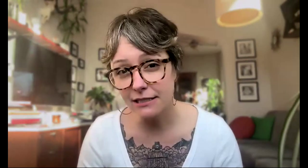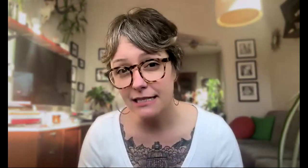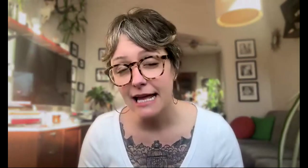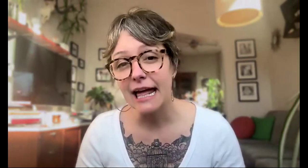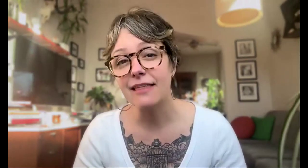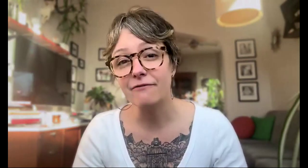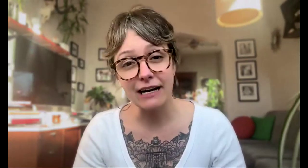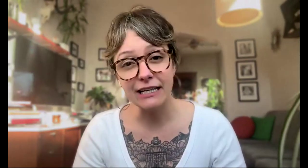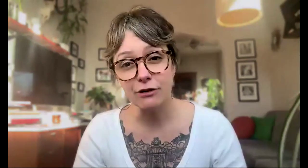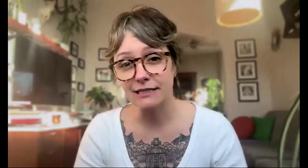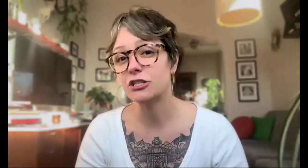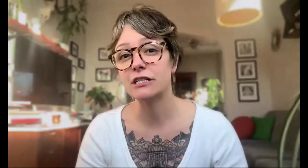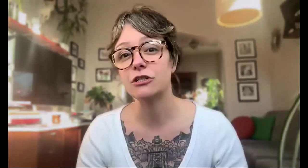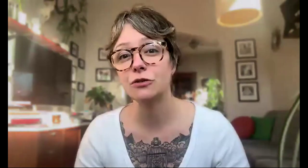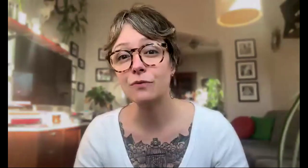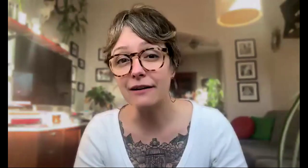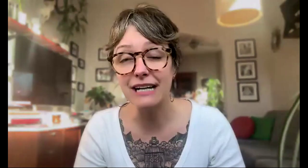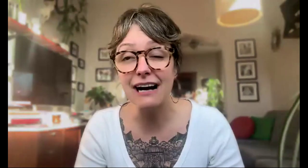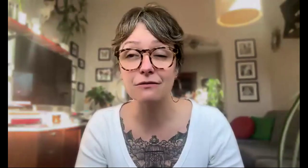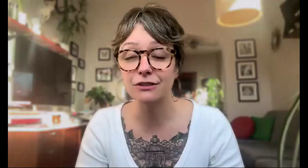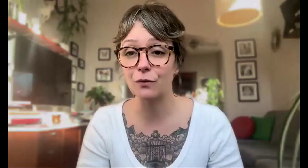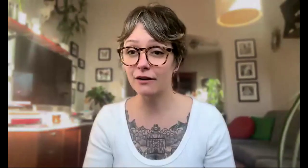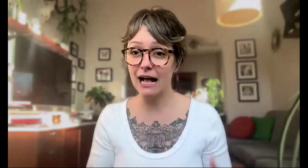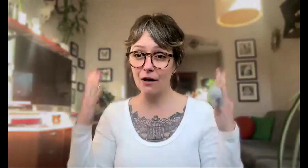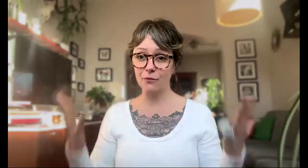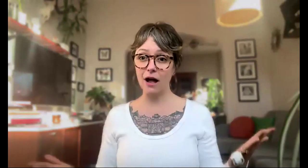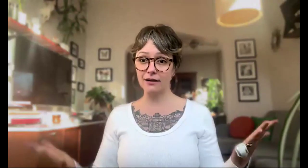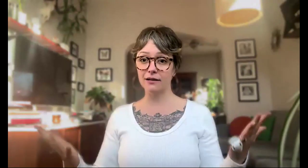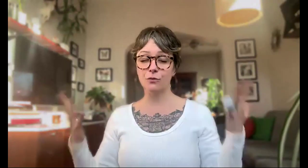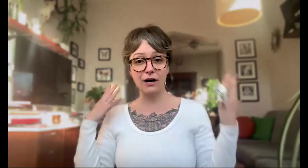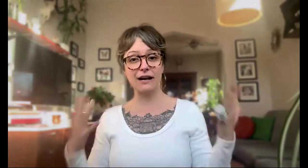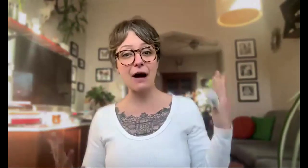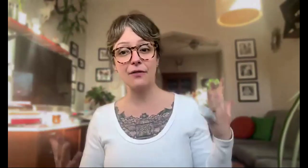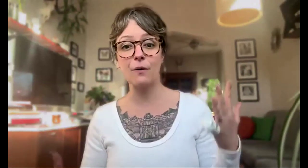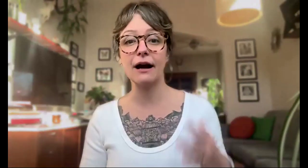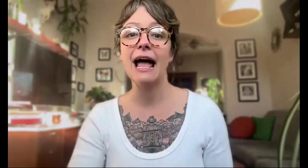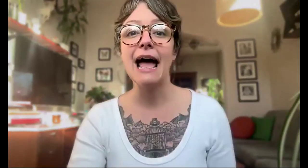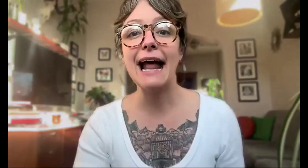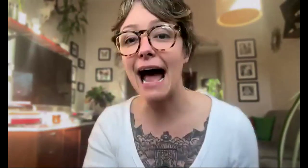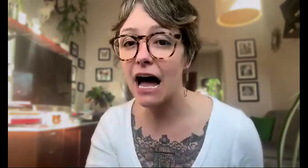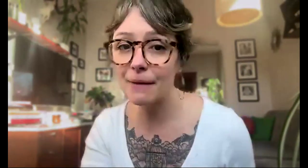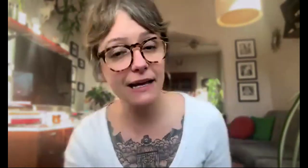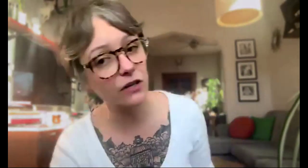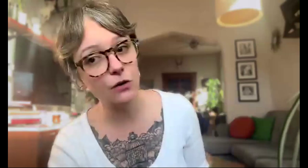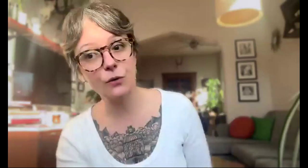emotions. And then finally transitions to round out. So we are now on the rug. We are now on the rug. And how many of